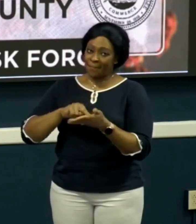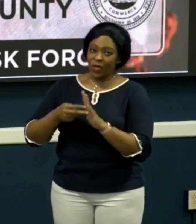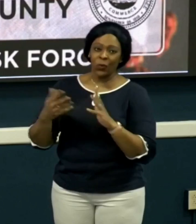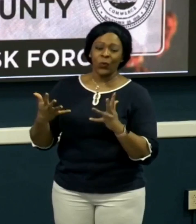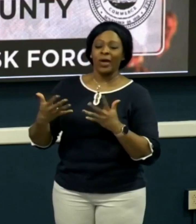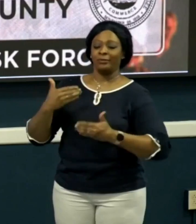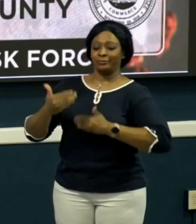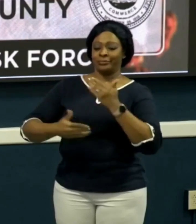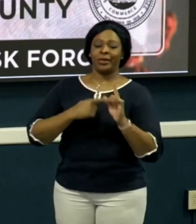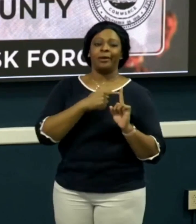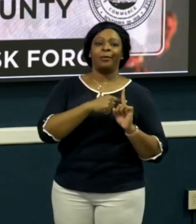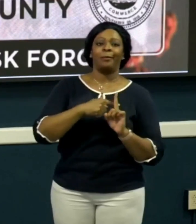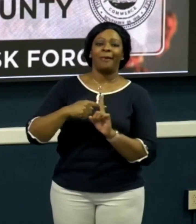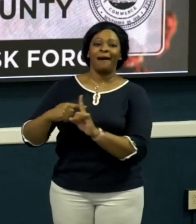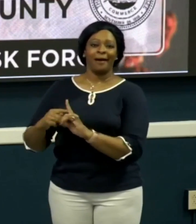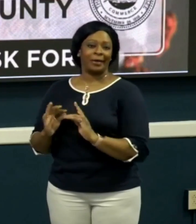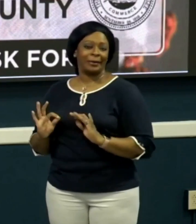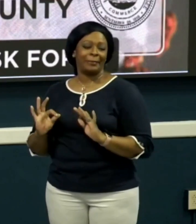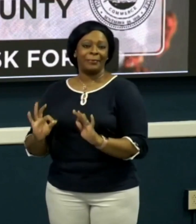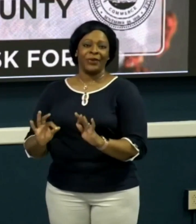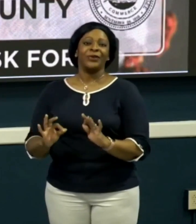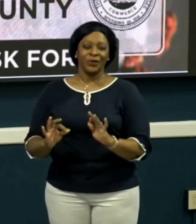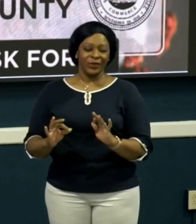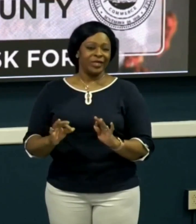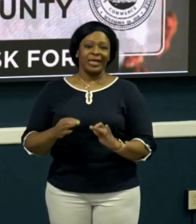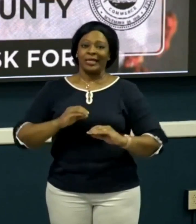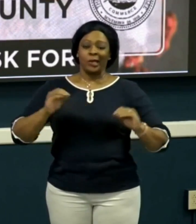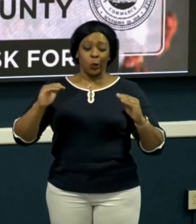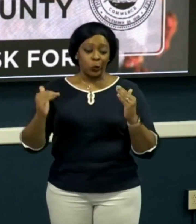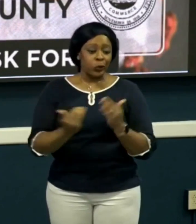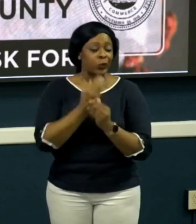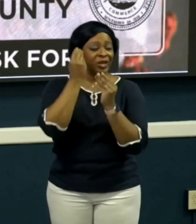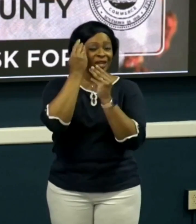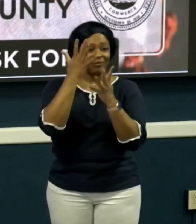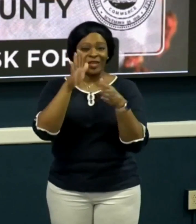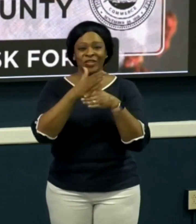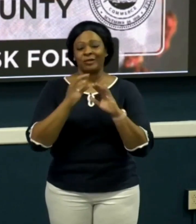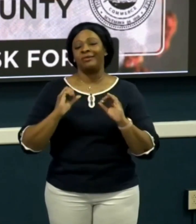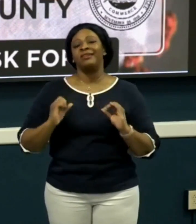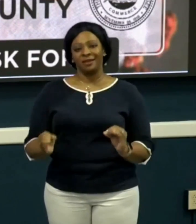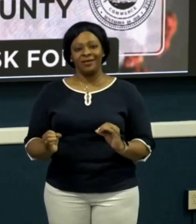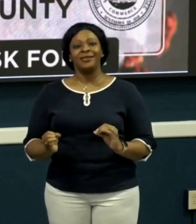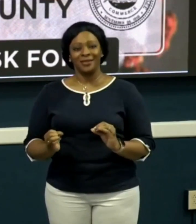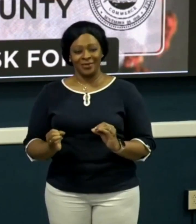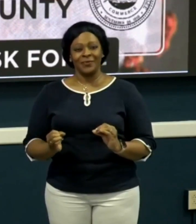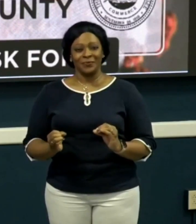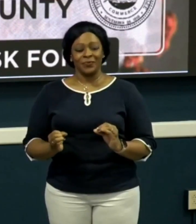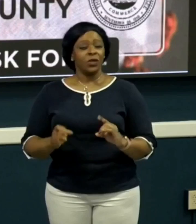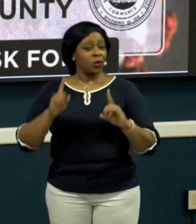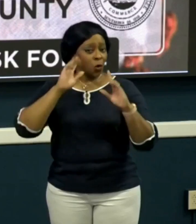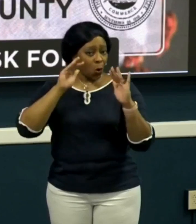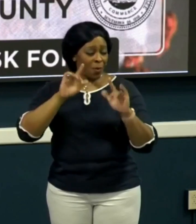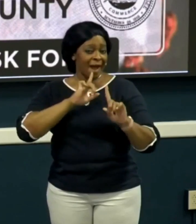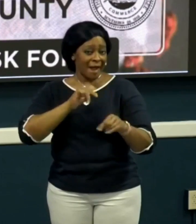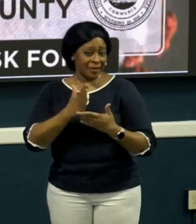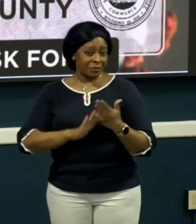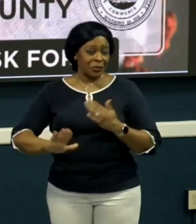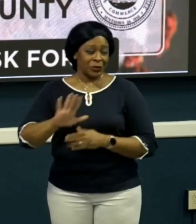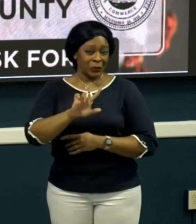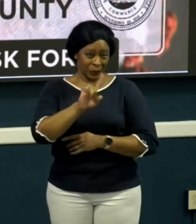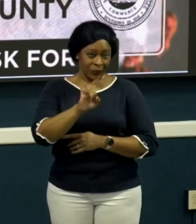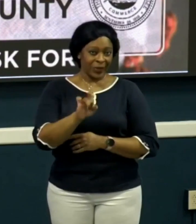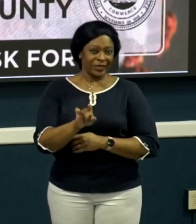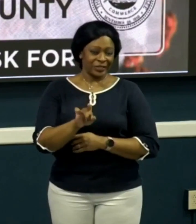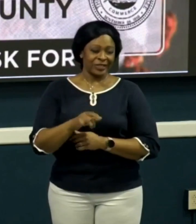we believe they should be going, and there really isn't any new information to report. So hopefully that answers some of the questions